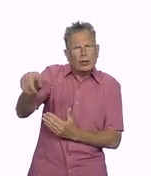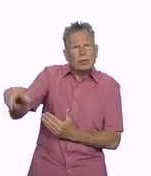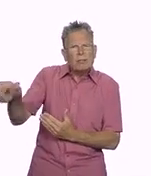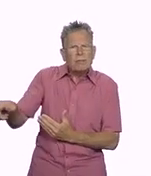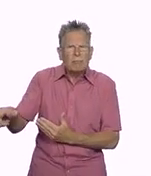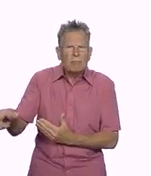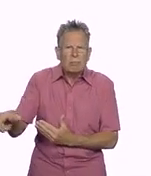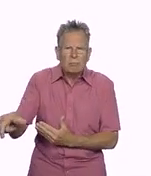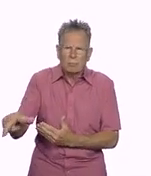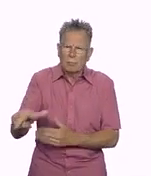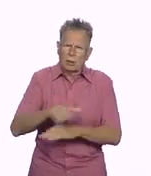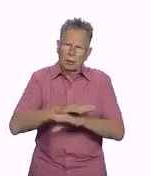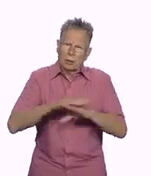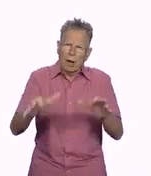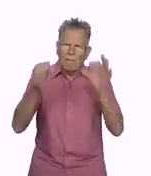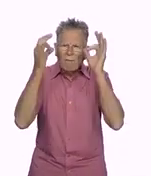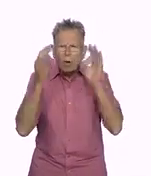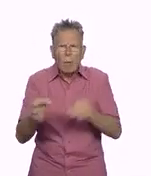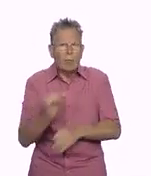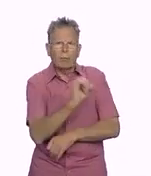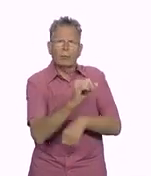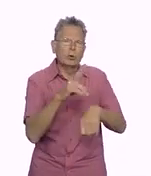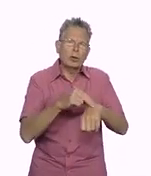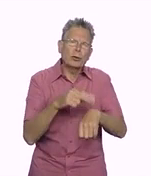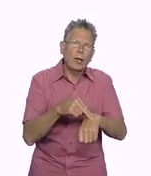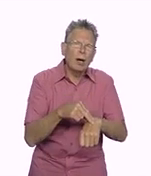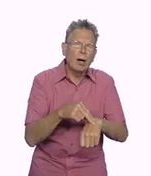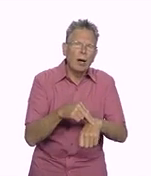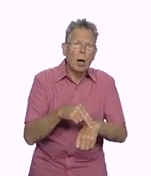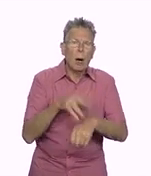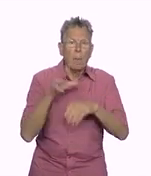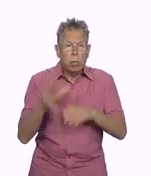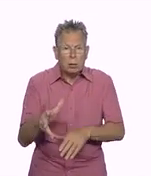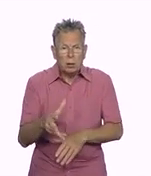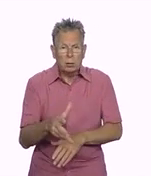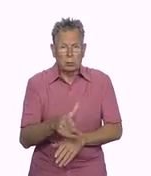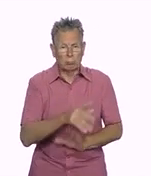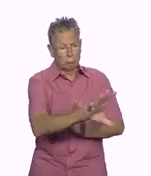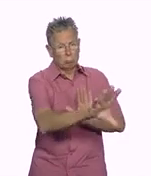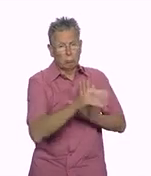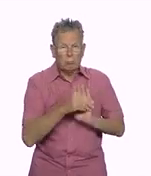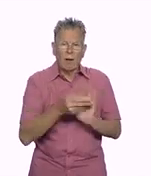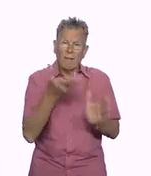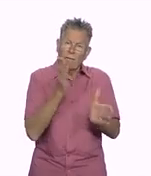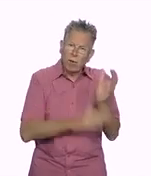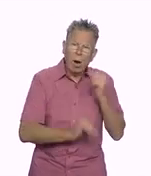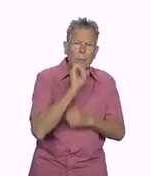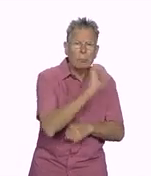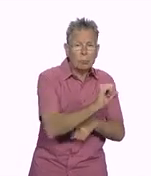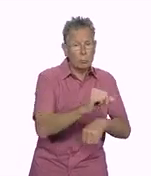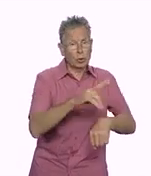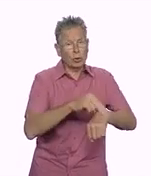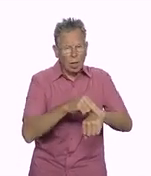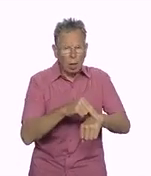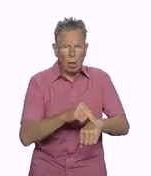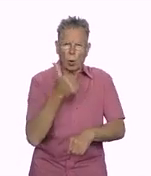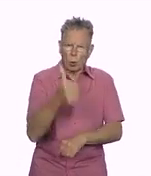Note: this guide has been prepared for patients. It is not formal guidance for doctors. They must follow